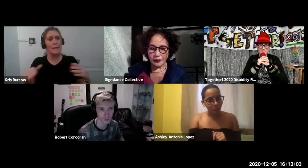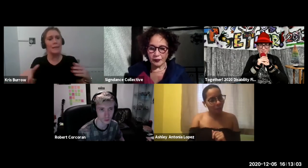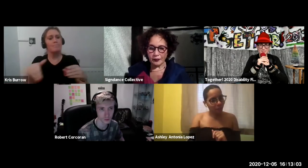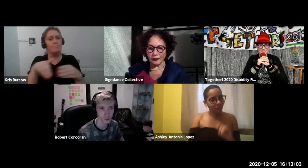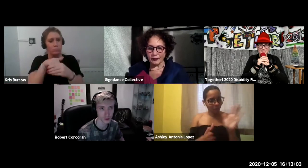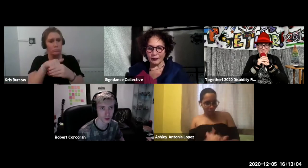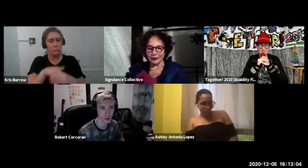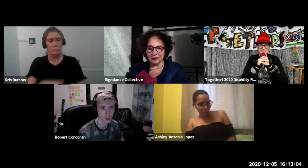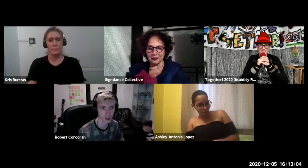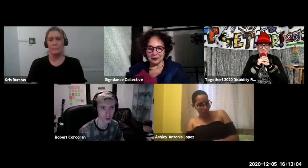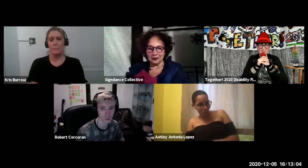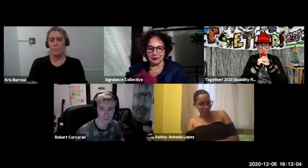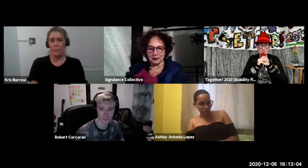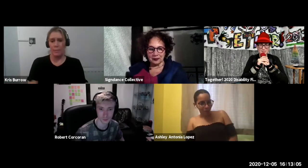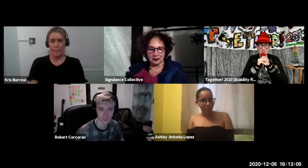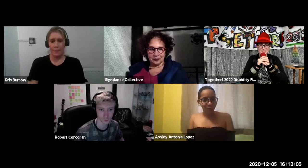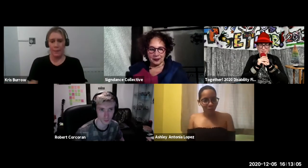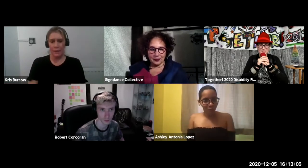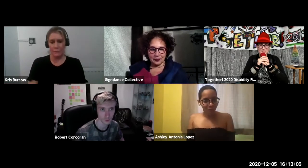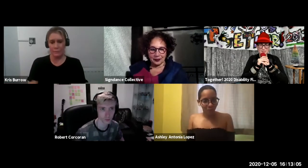this video. Here we go.